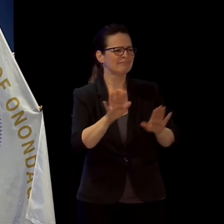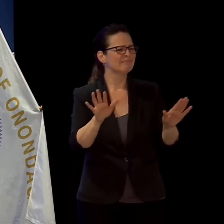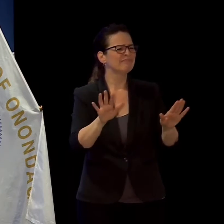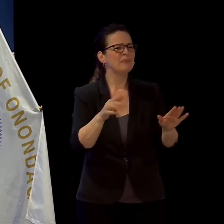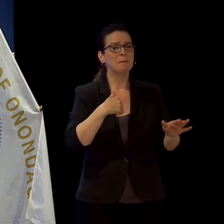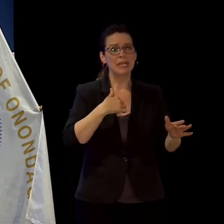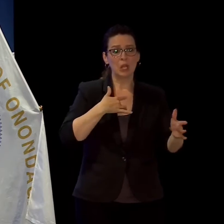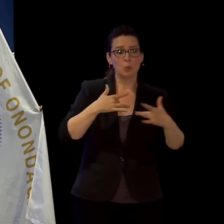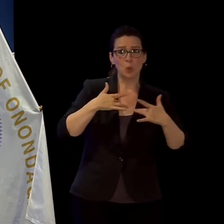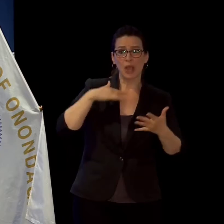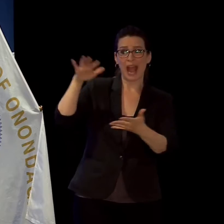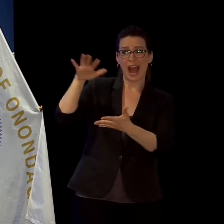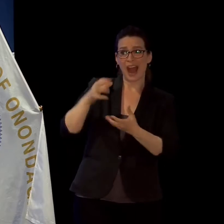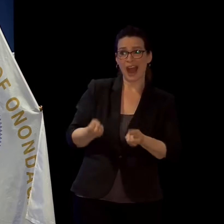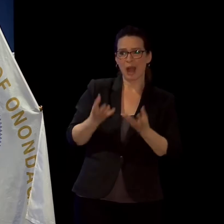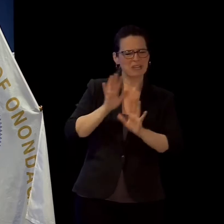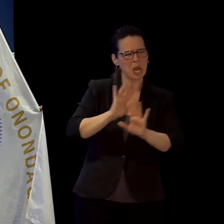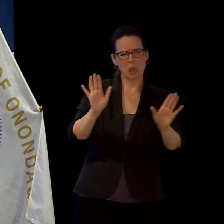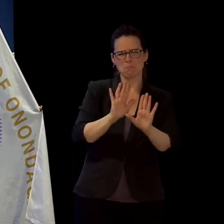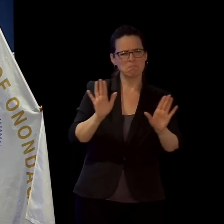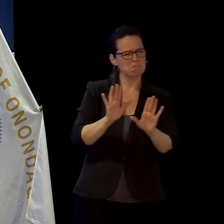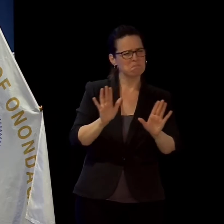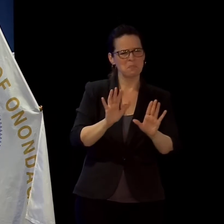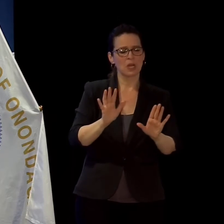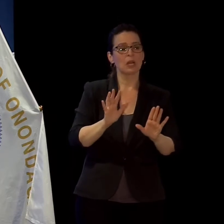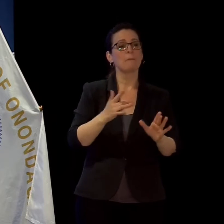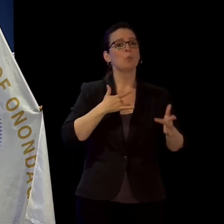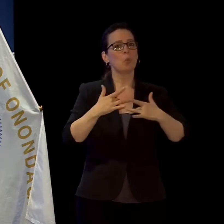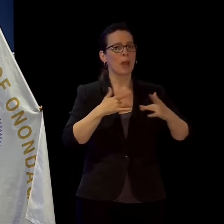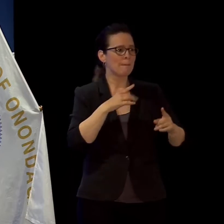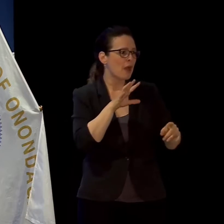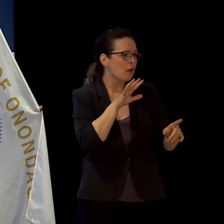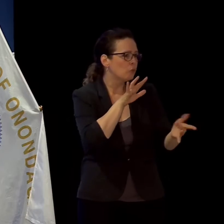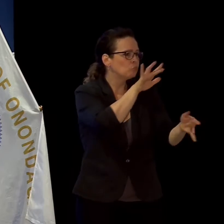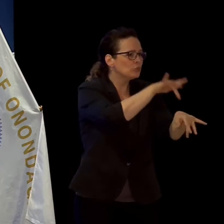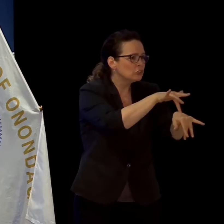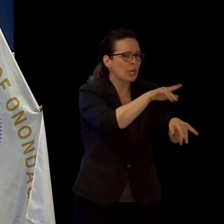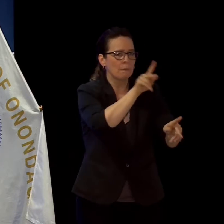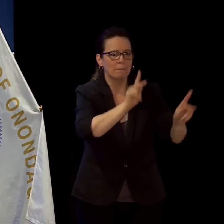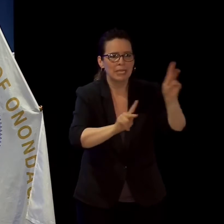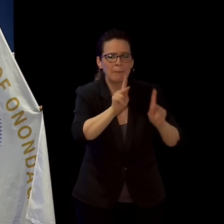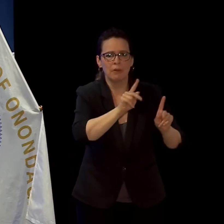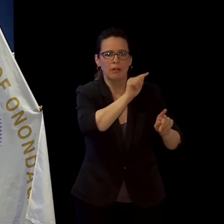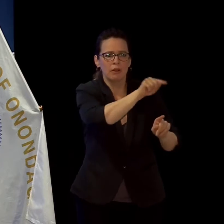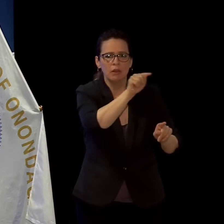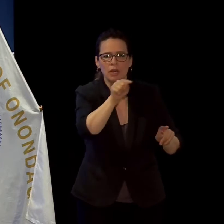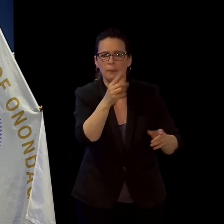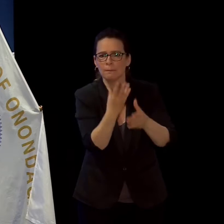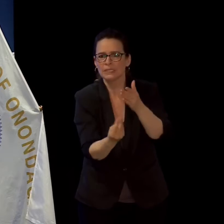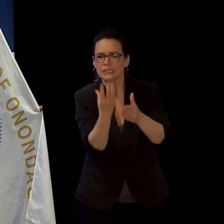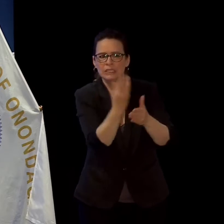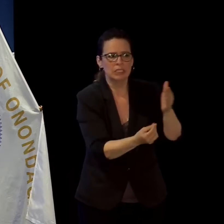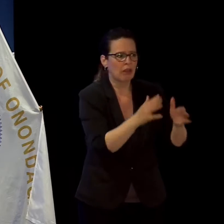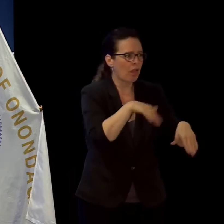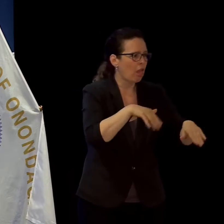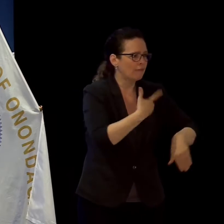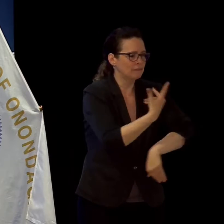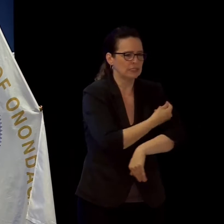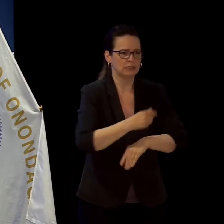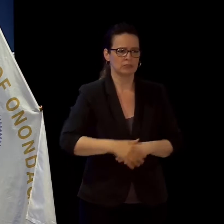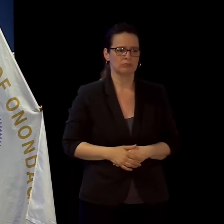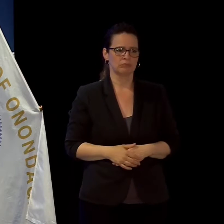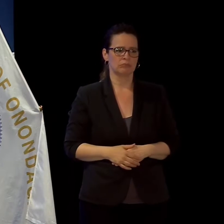mobile with that. So certainly we know it's going to be harder and harder to get lots of shots